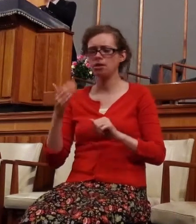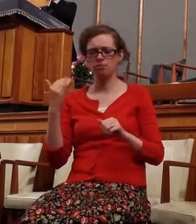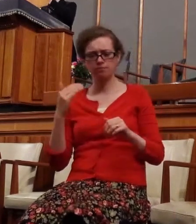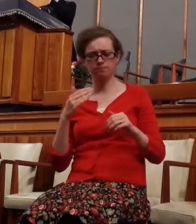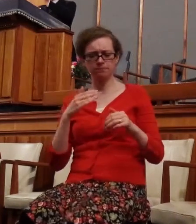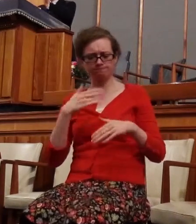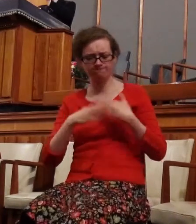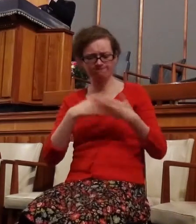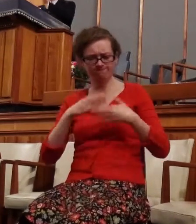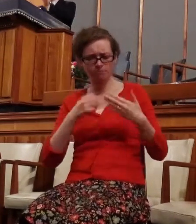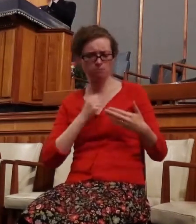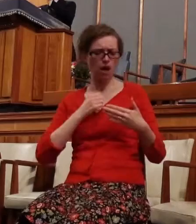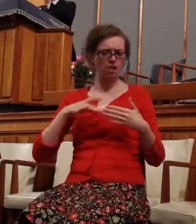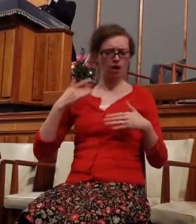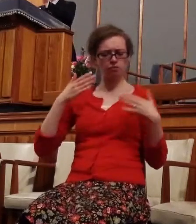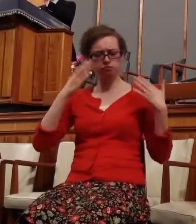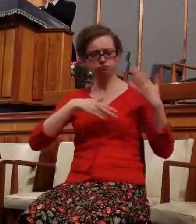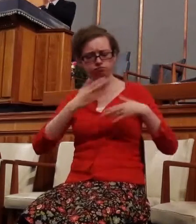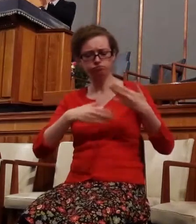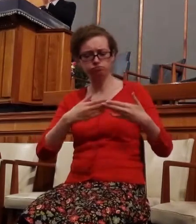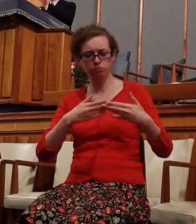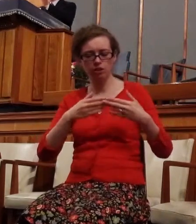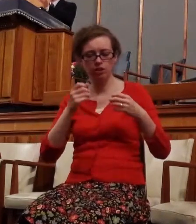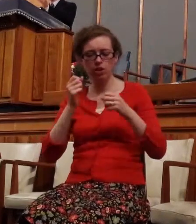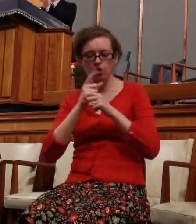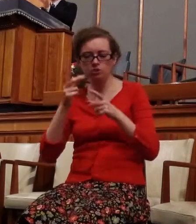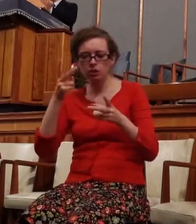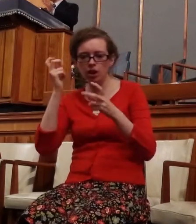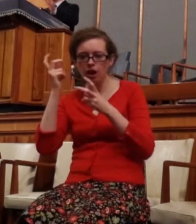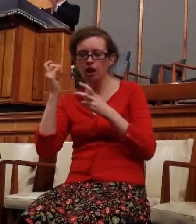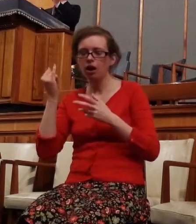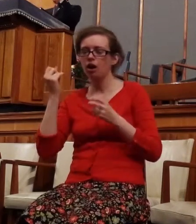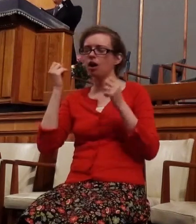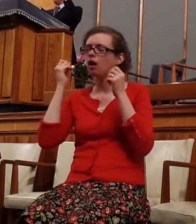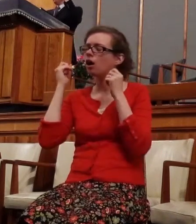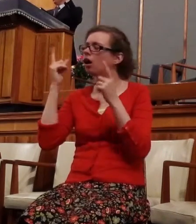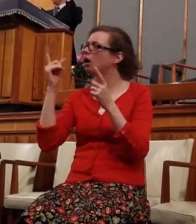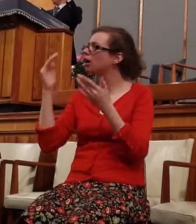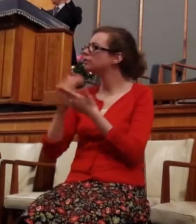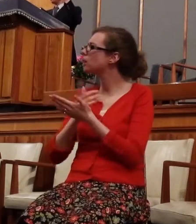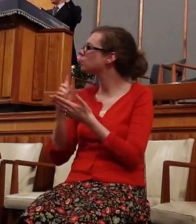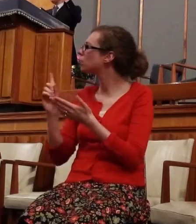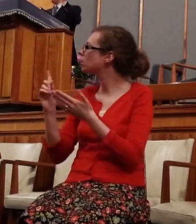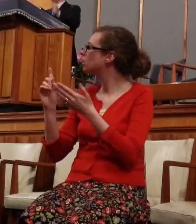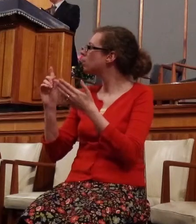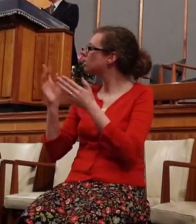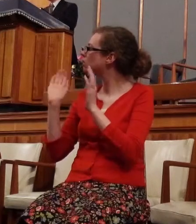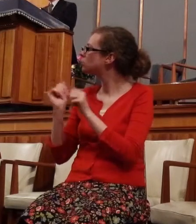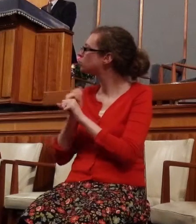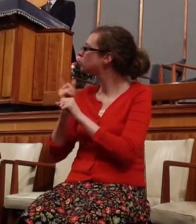hear the gospel of redeeming grace. What must I do to be saved? And I cry, oh Lord, save